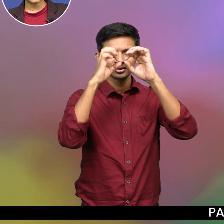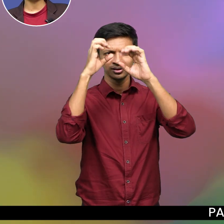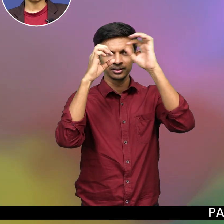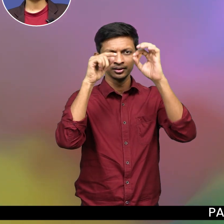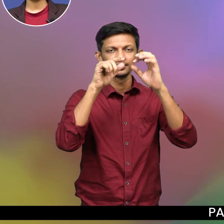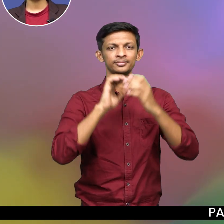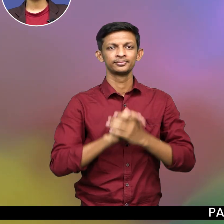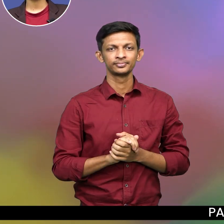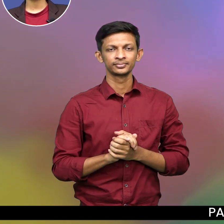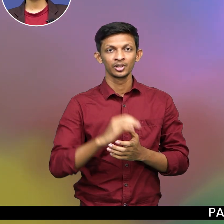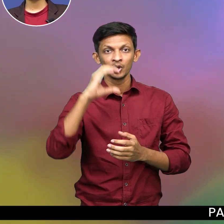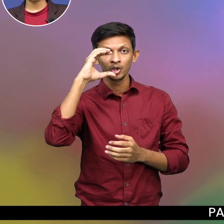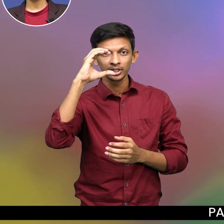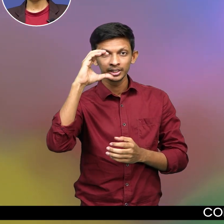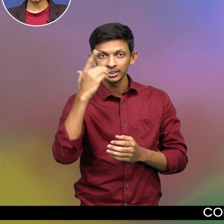parenchyma,